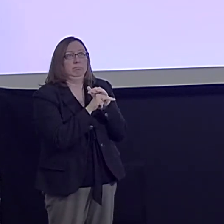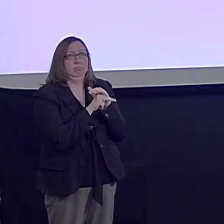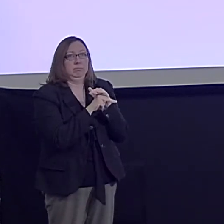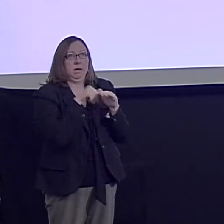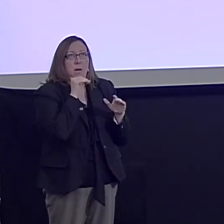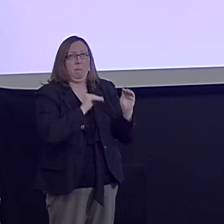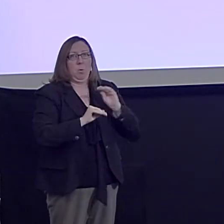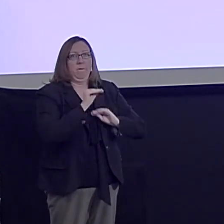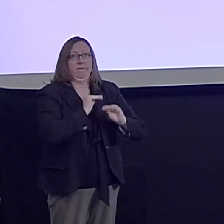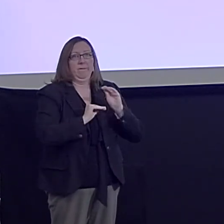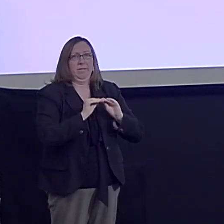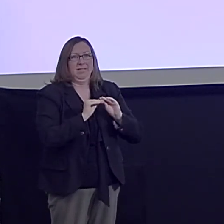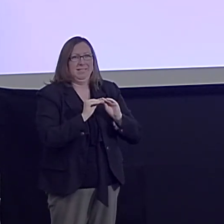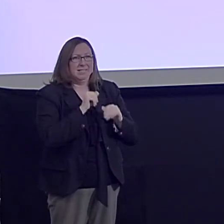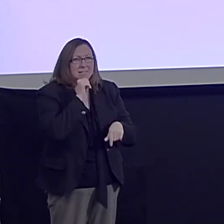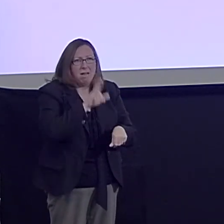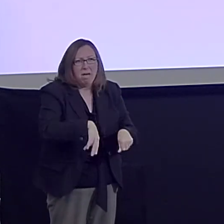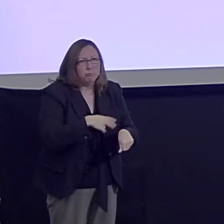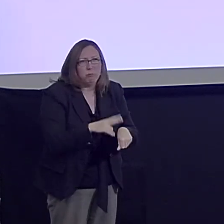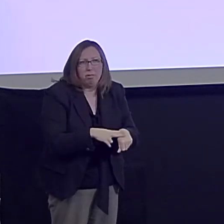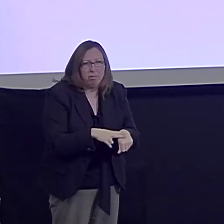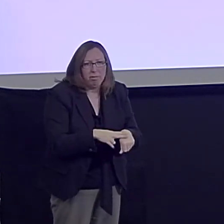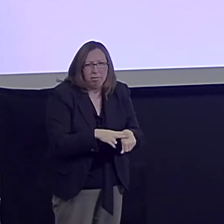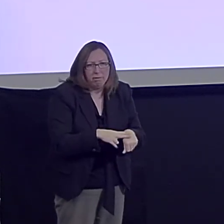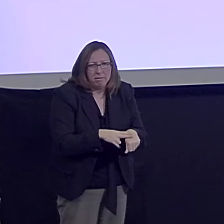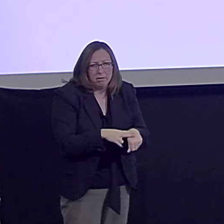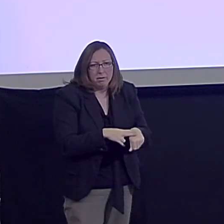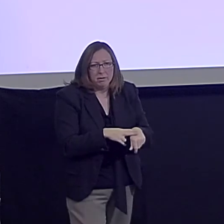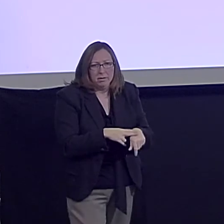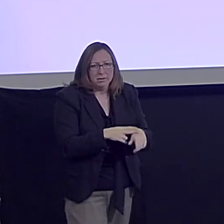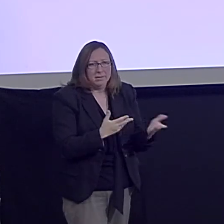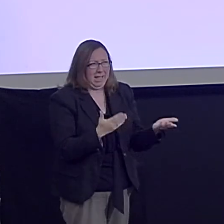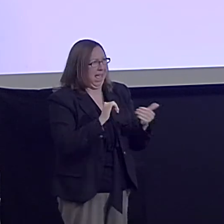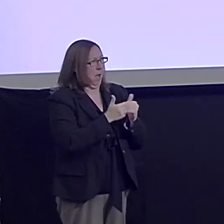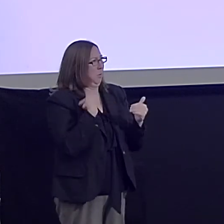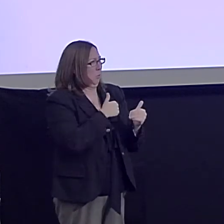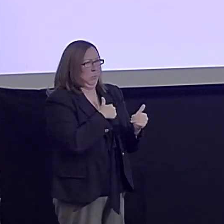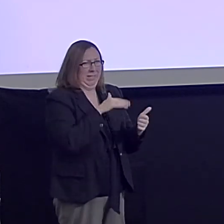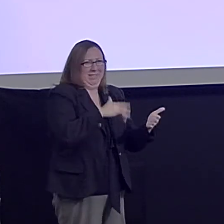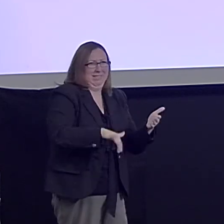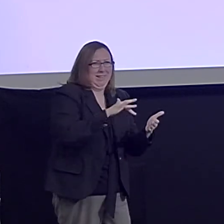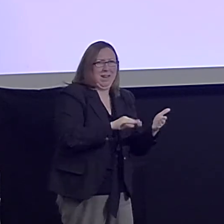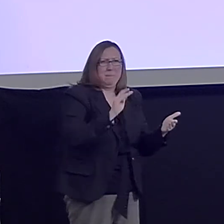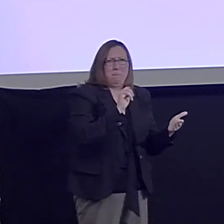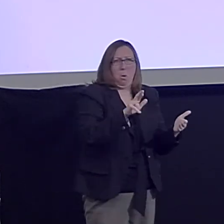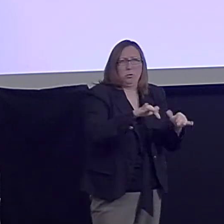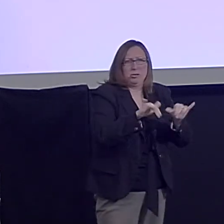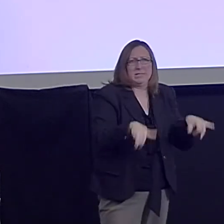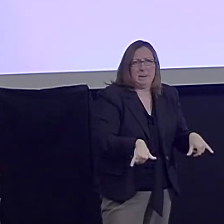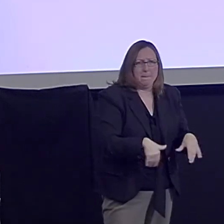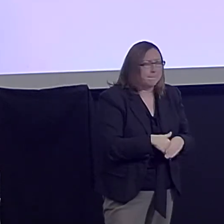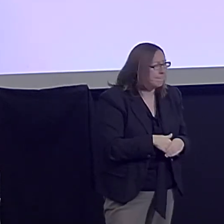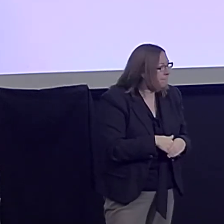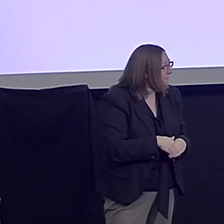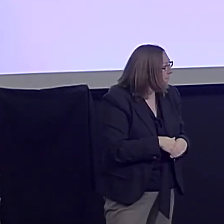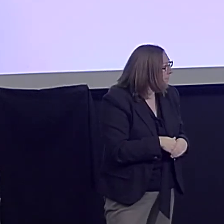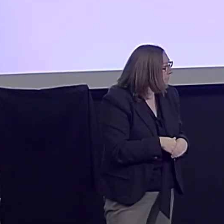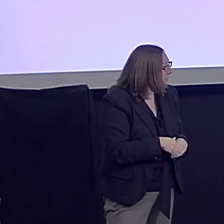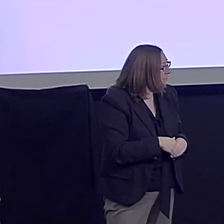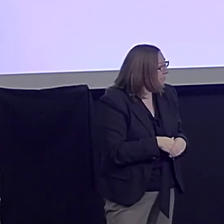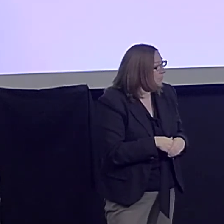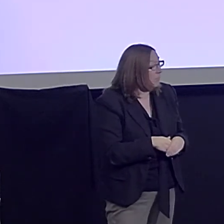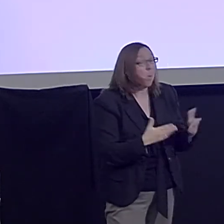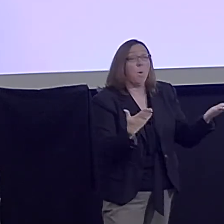Second, the data are only correlative. If you find an area which is active because there is painful